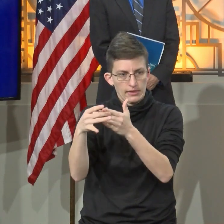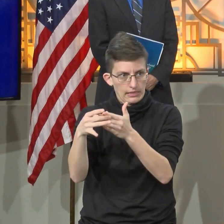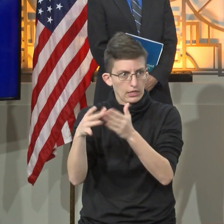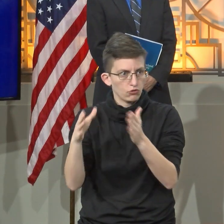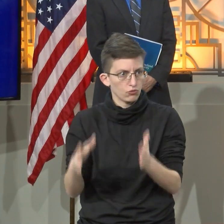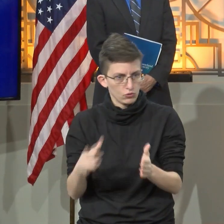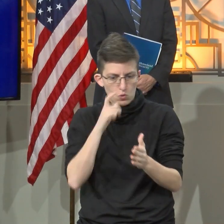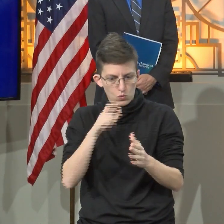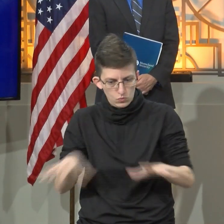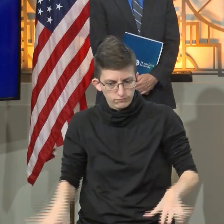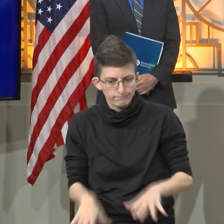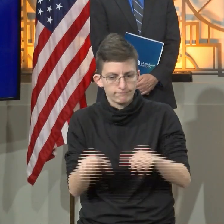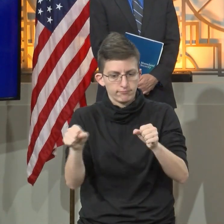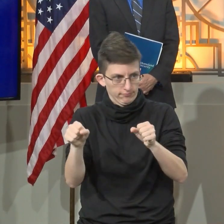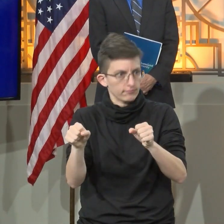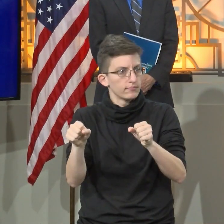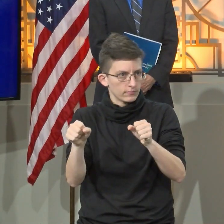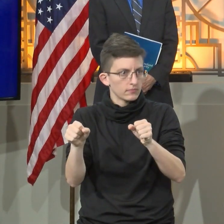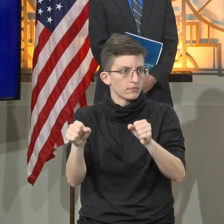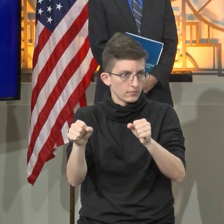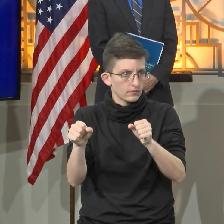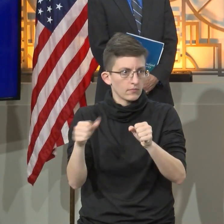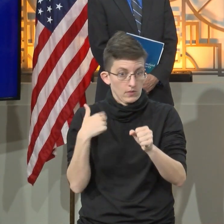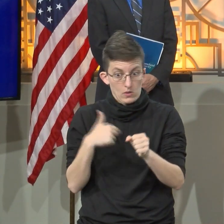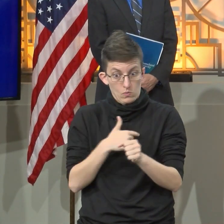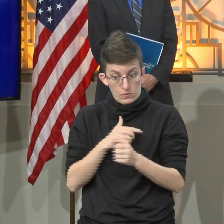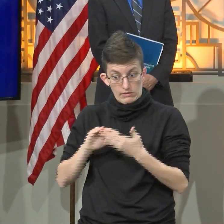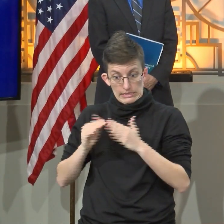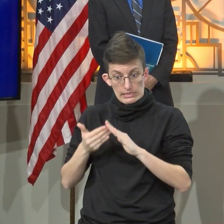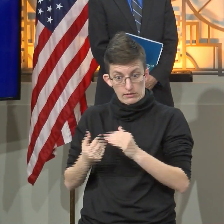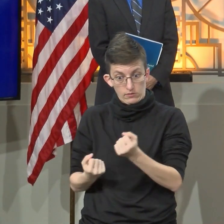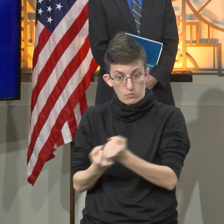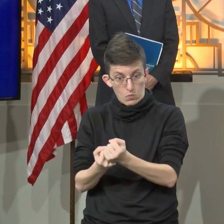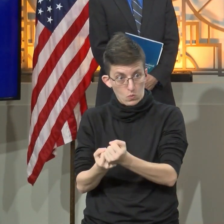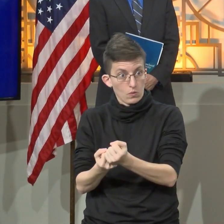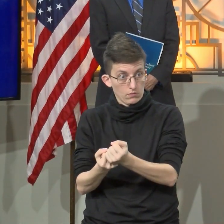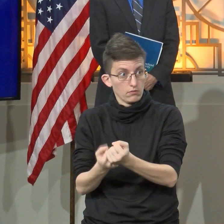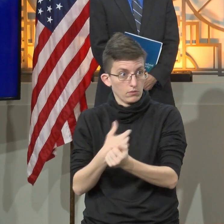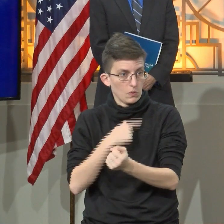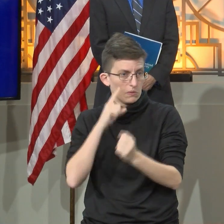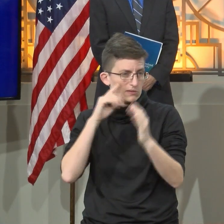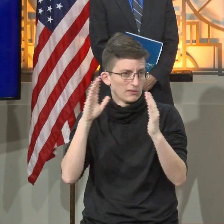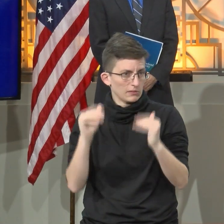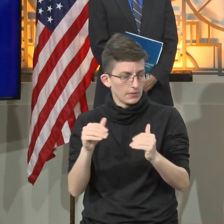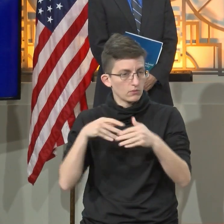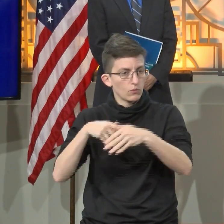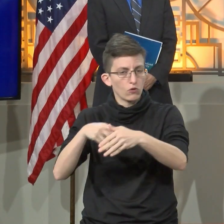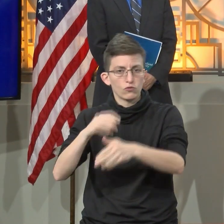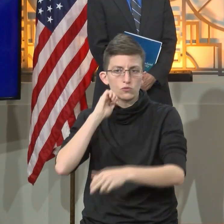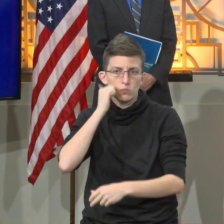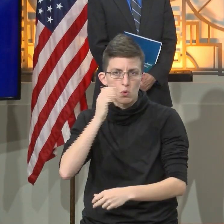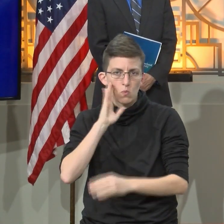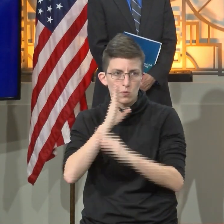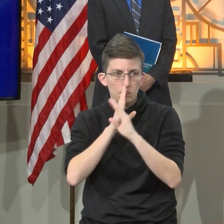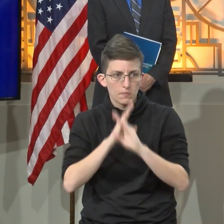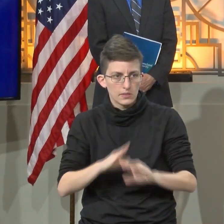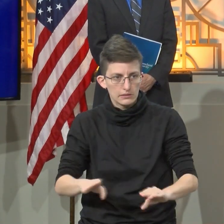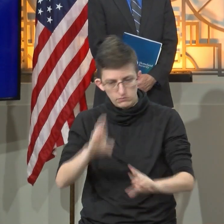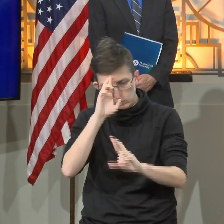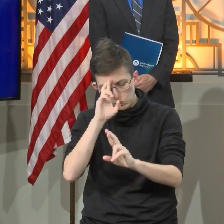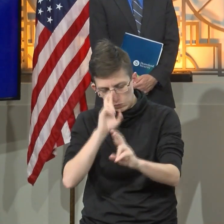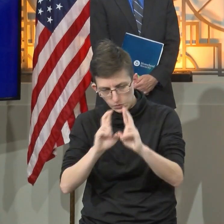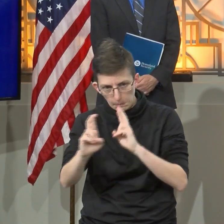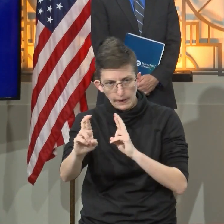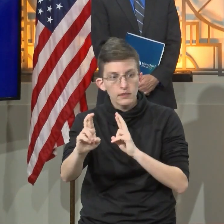and others, and the city will be supportive of this event. I expect the march to be peaceful and respectful with